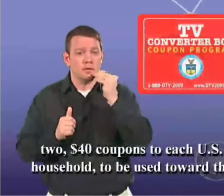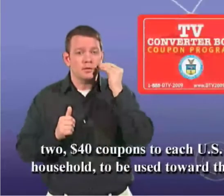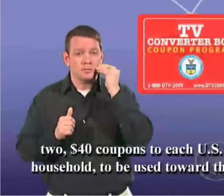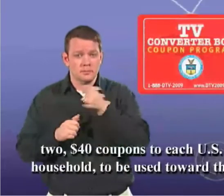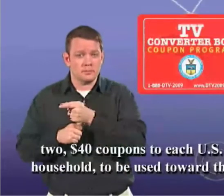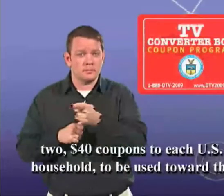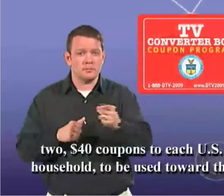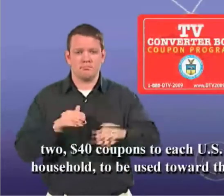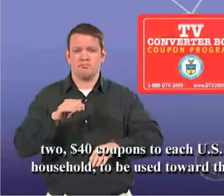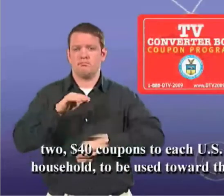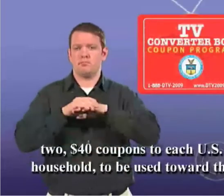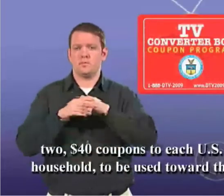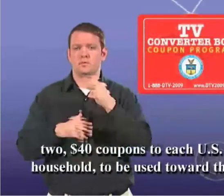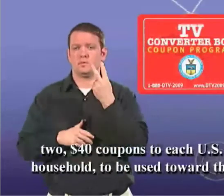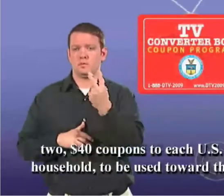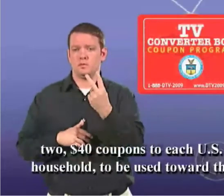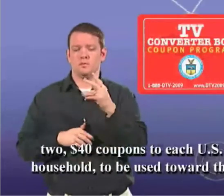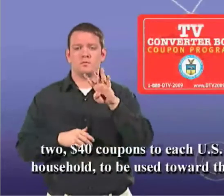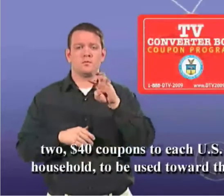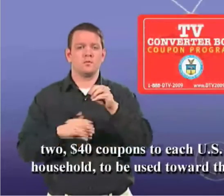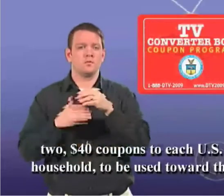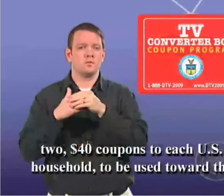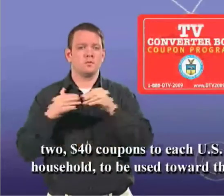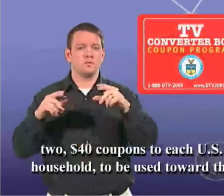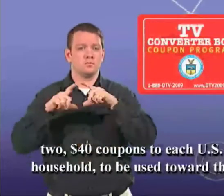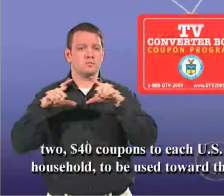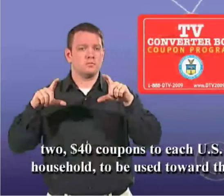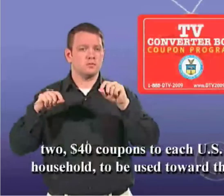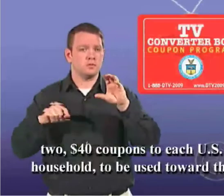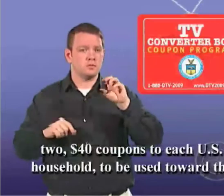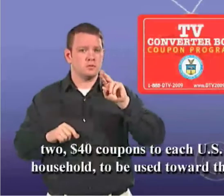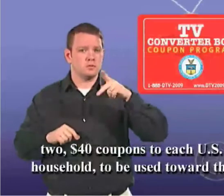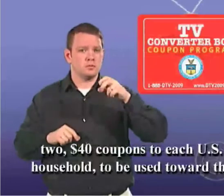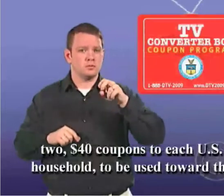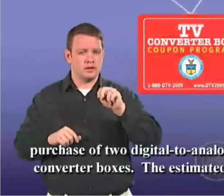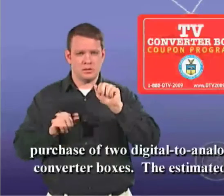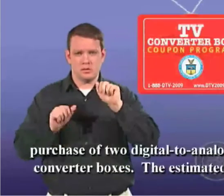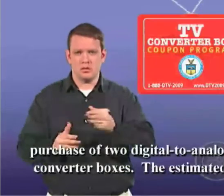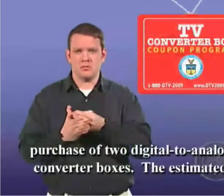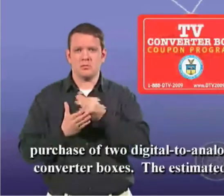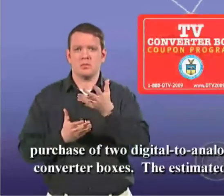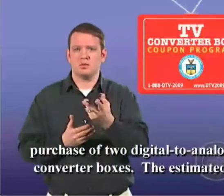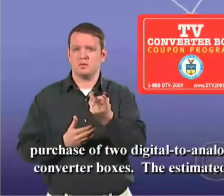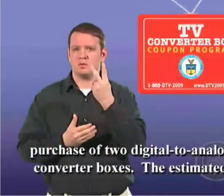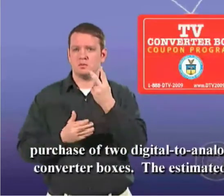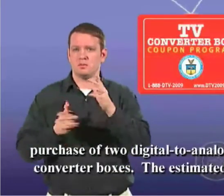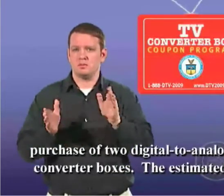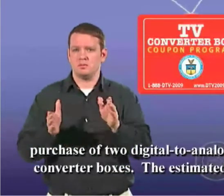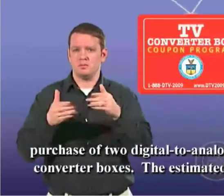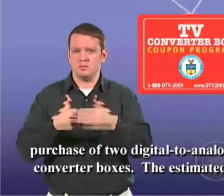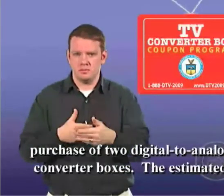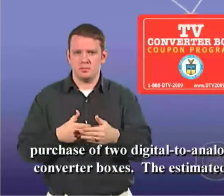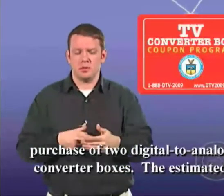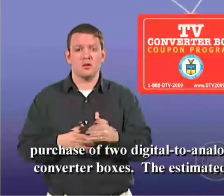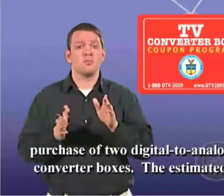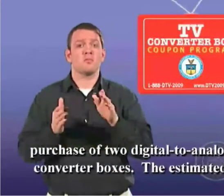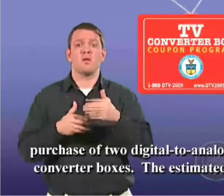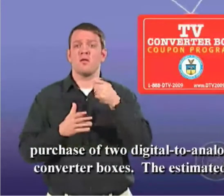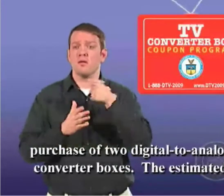$40 coupons to each U.S. household to be used toward the purchase of 2 digital to analog converter boxes.